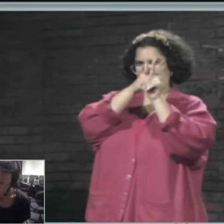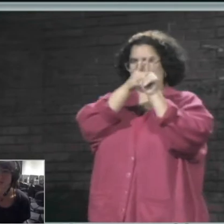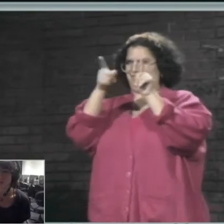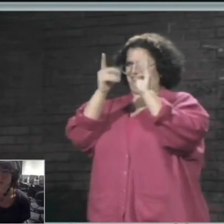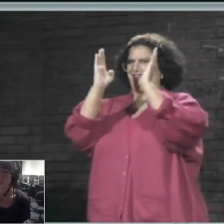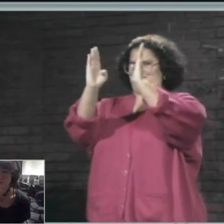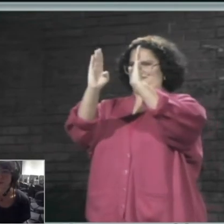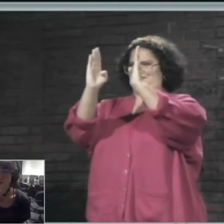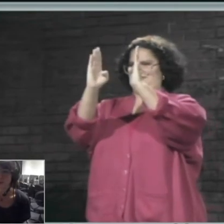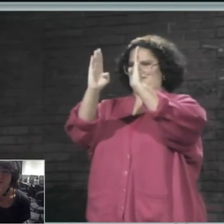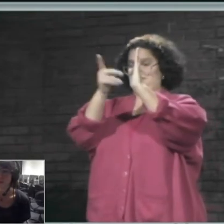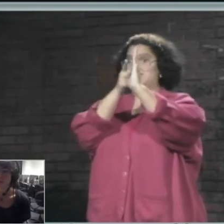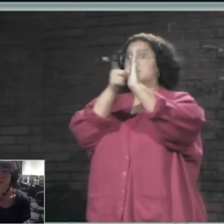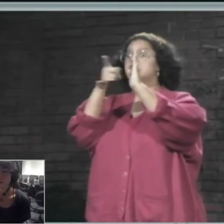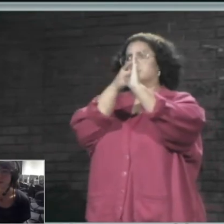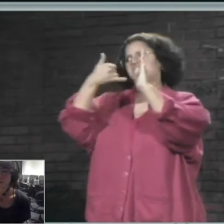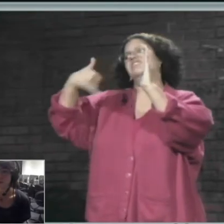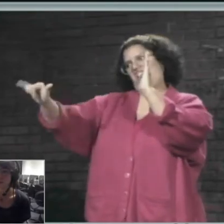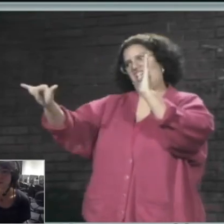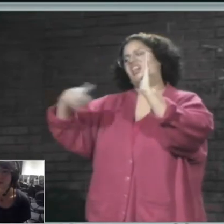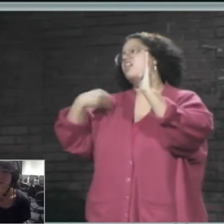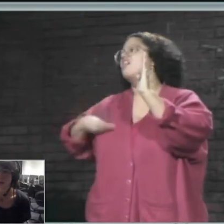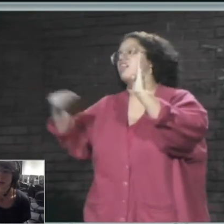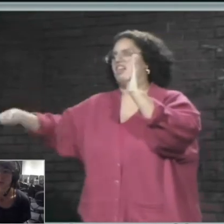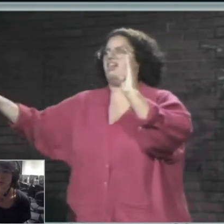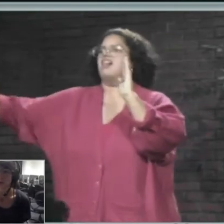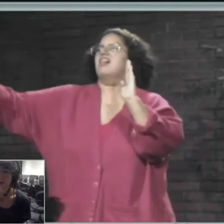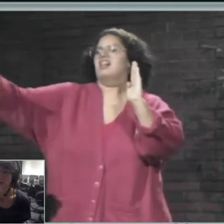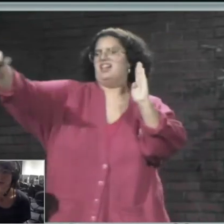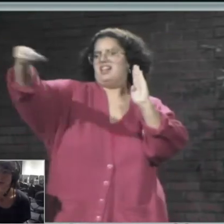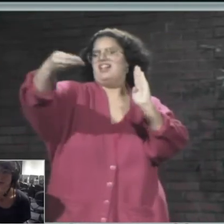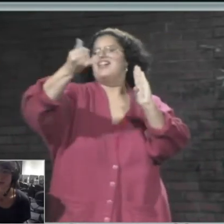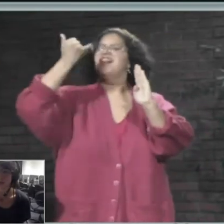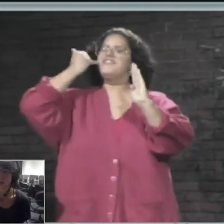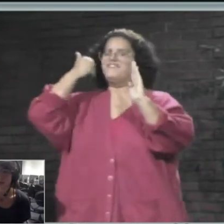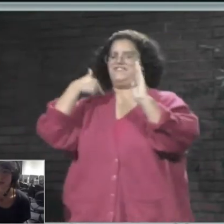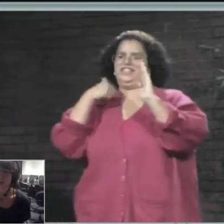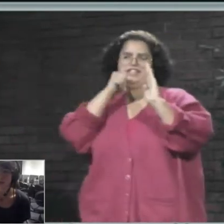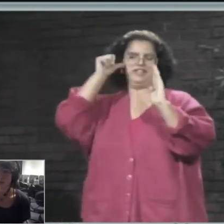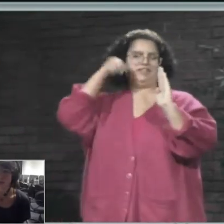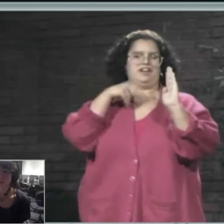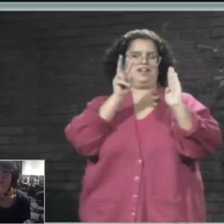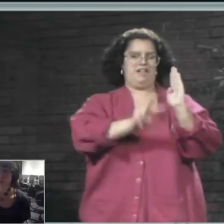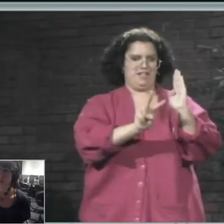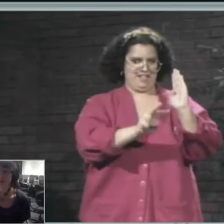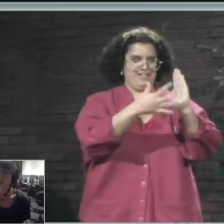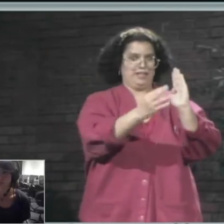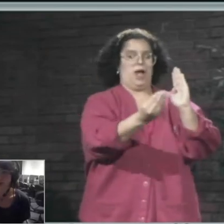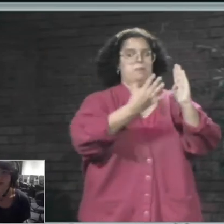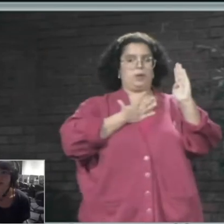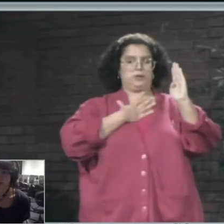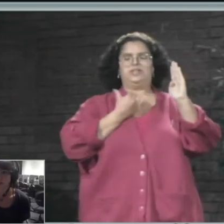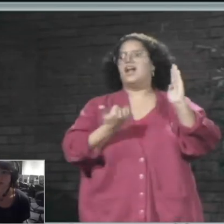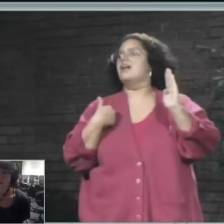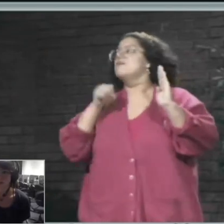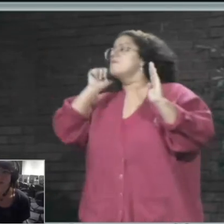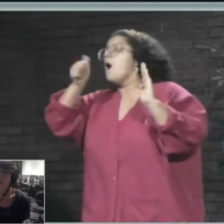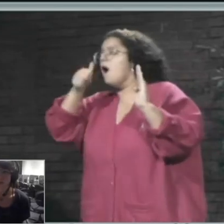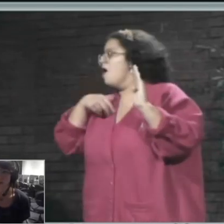positive. So there's a window of time where it's not detectable, but you can still pass it on to other people if